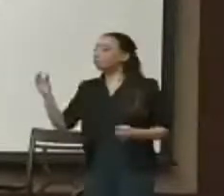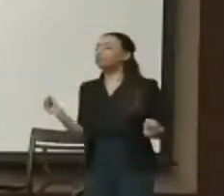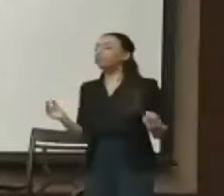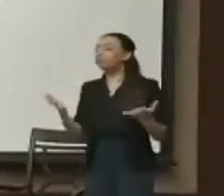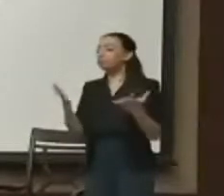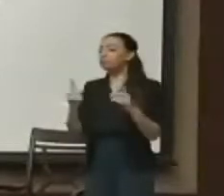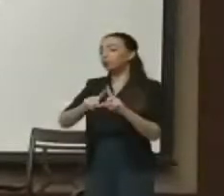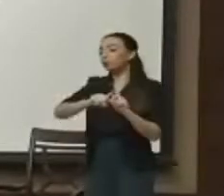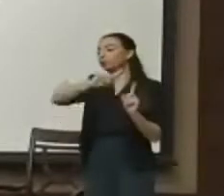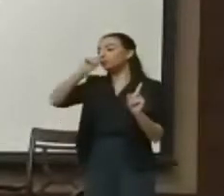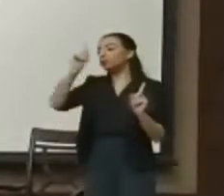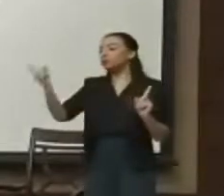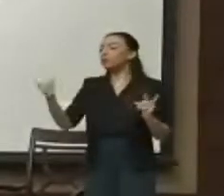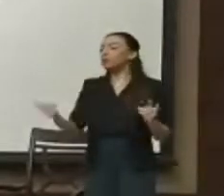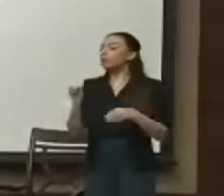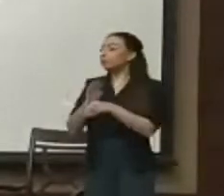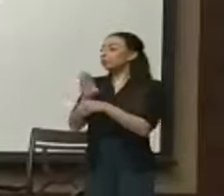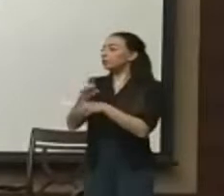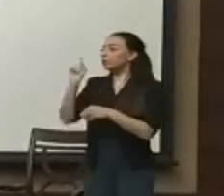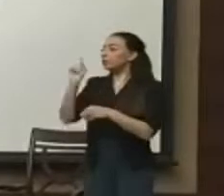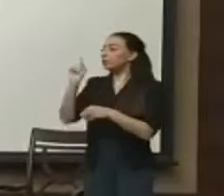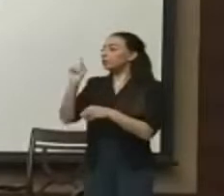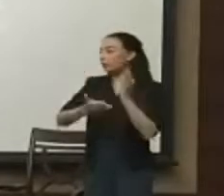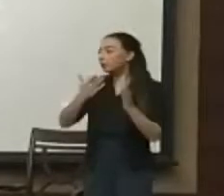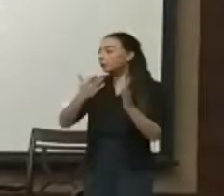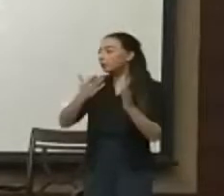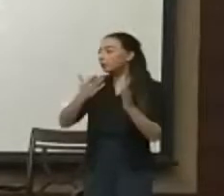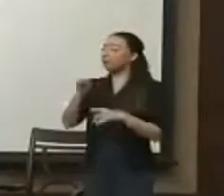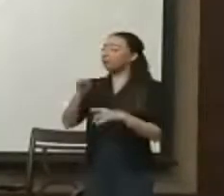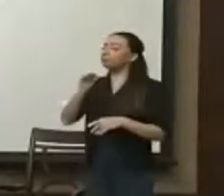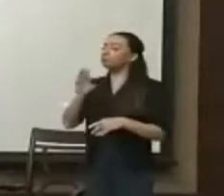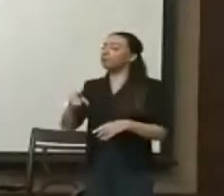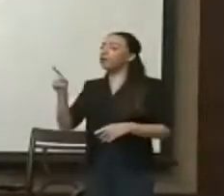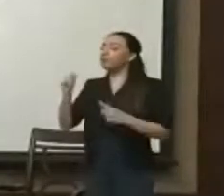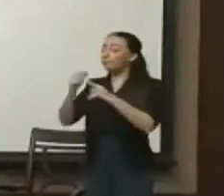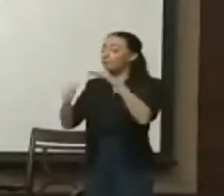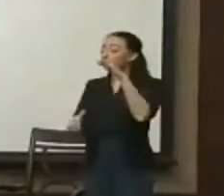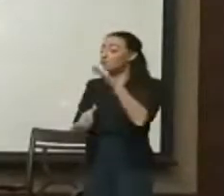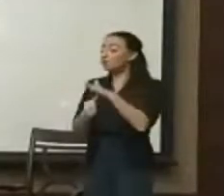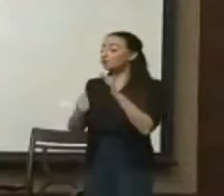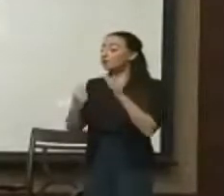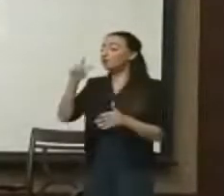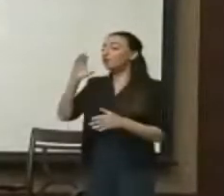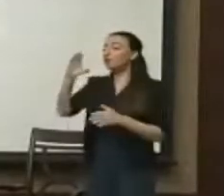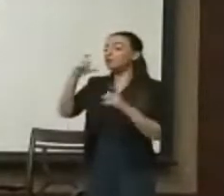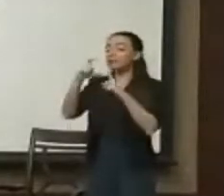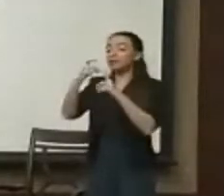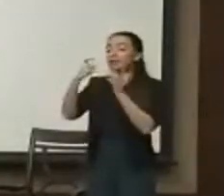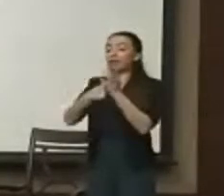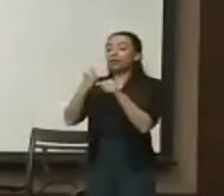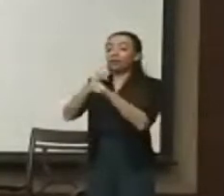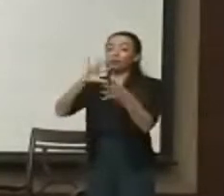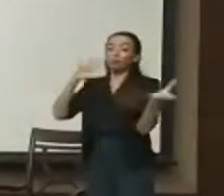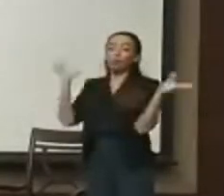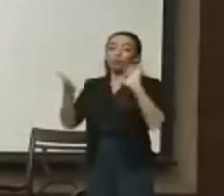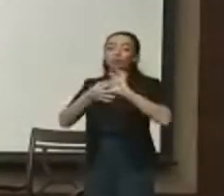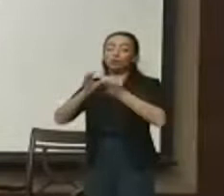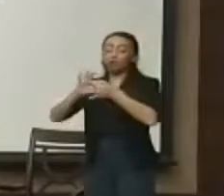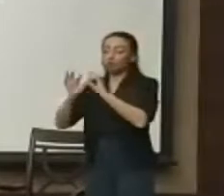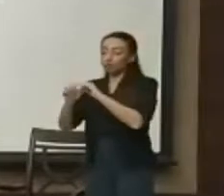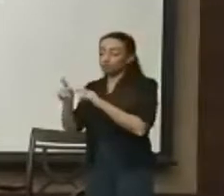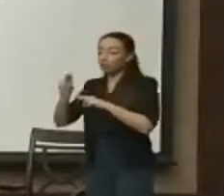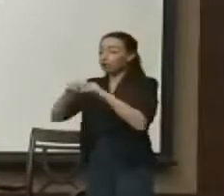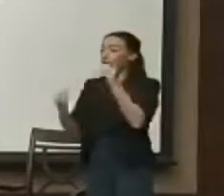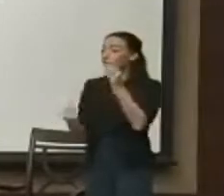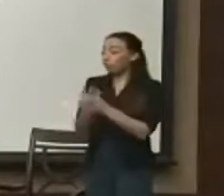1997, he's been a consultant and trainer, president of the CBR Global Network,